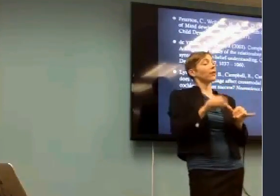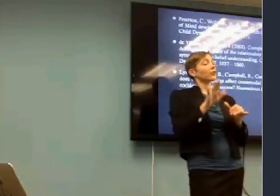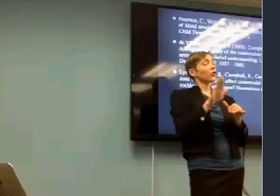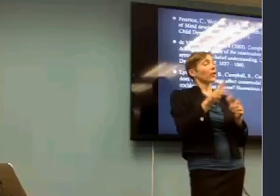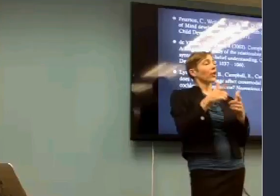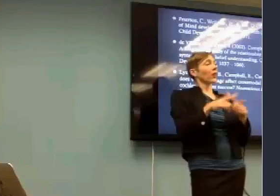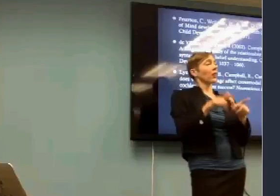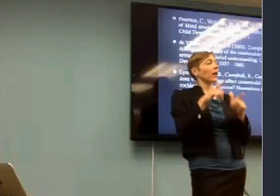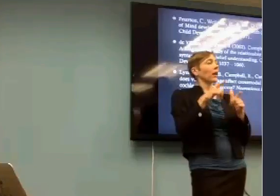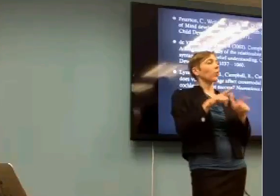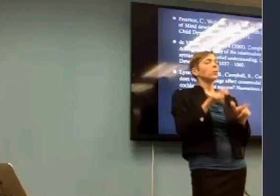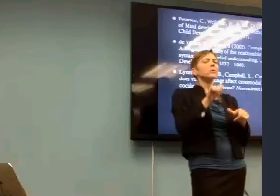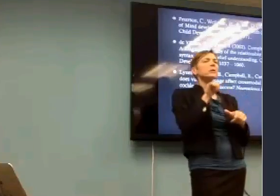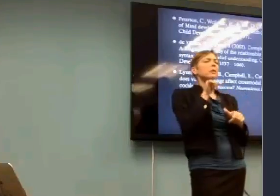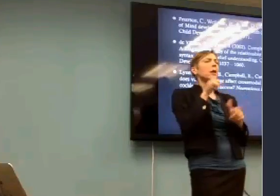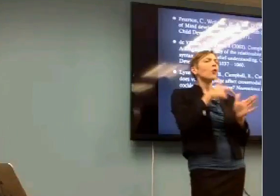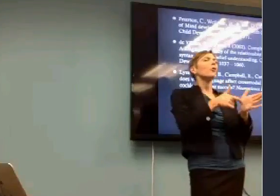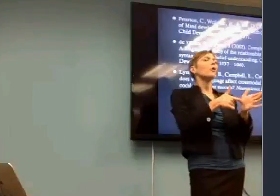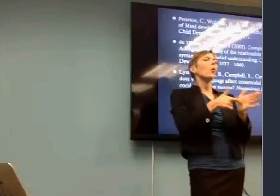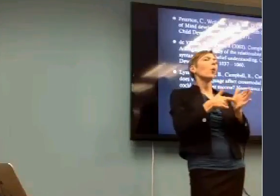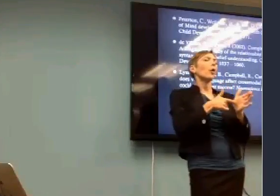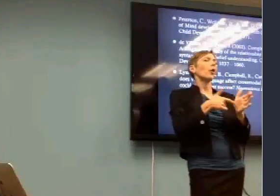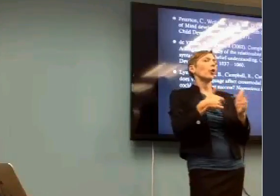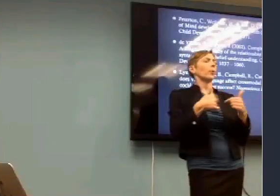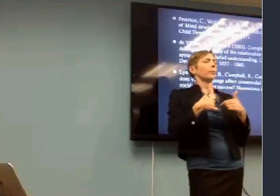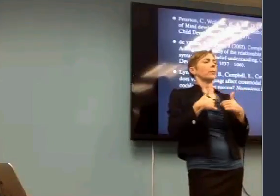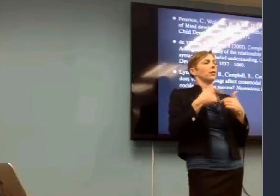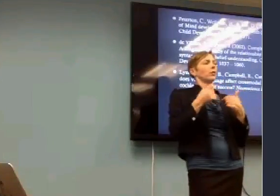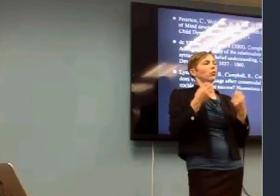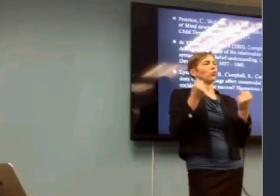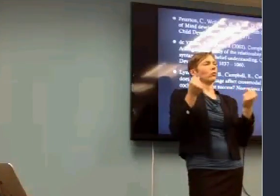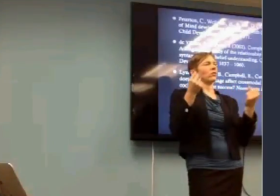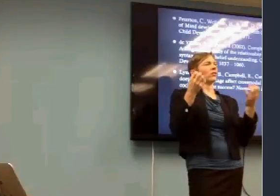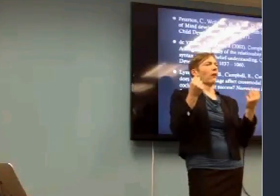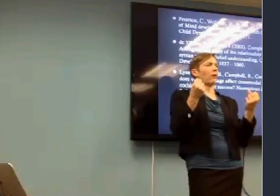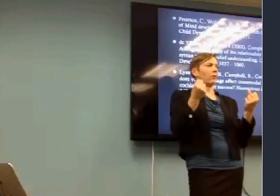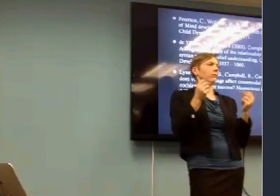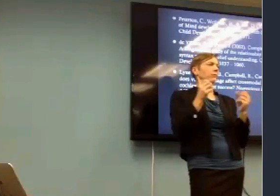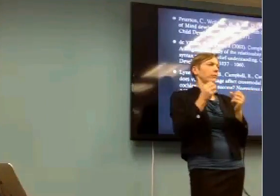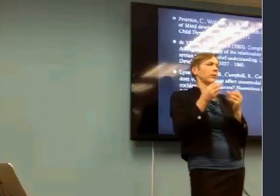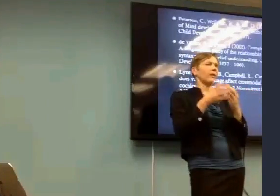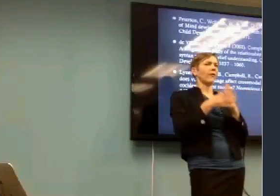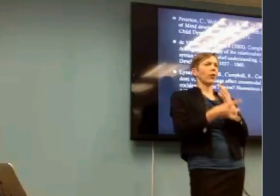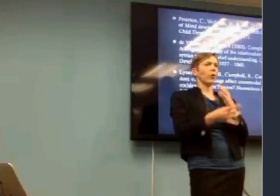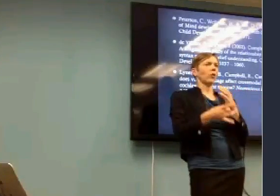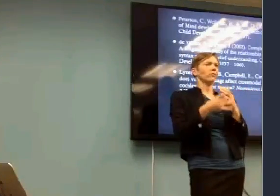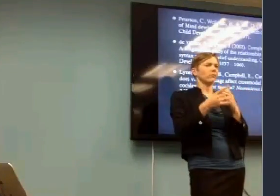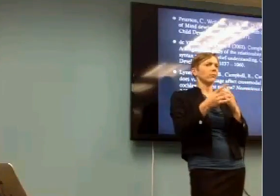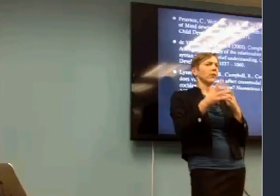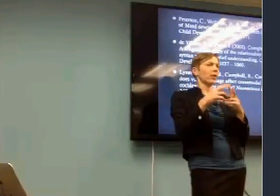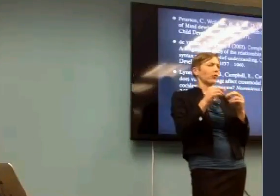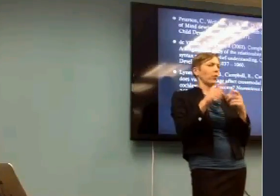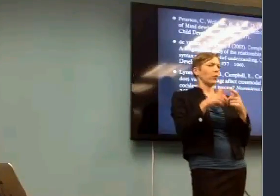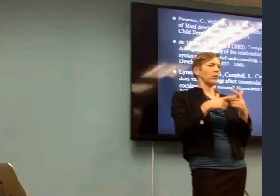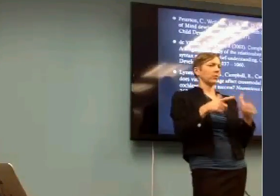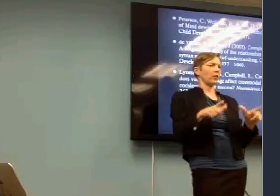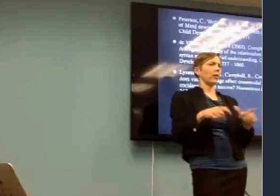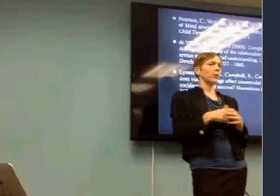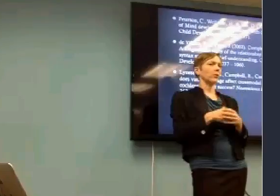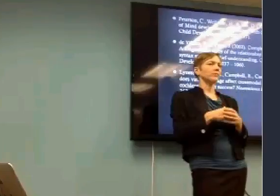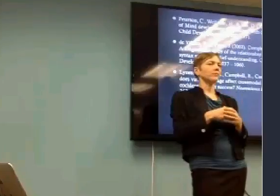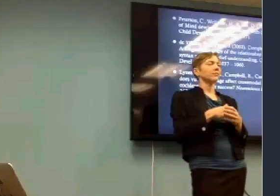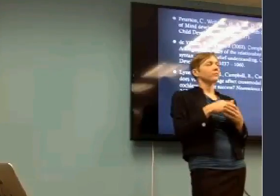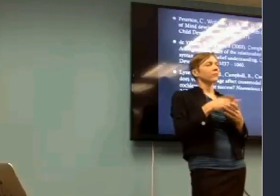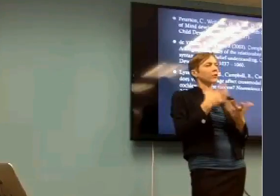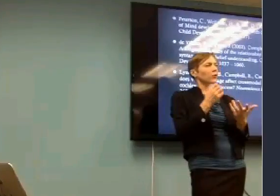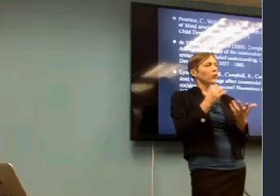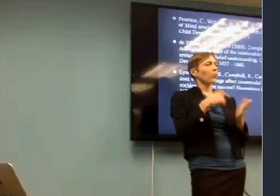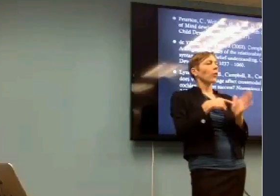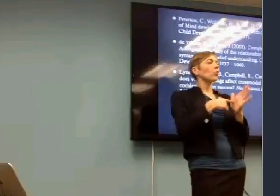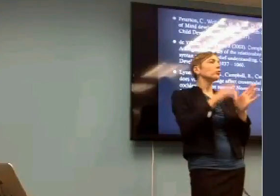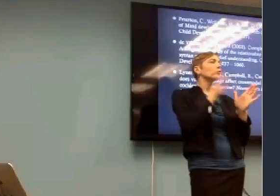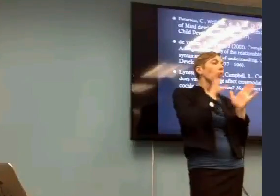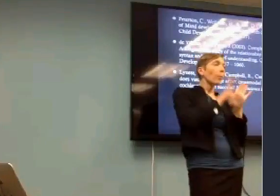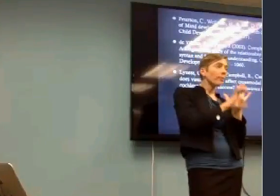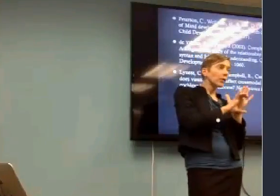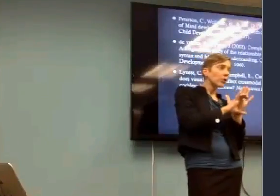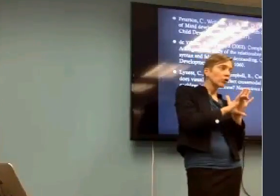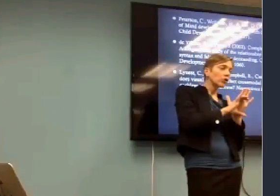many ways in which we can measure their language that does not require me as the researcher to have fluency in Nicaraguan Sign Language. language.